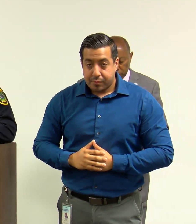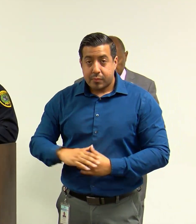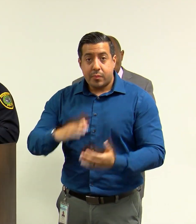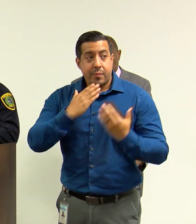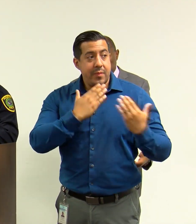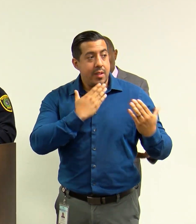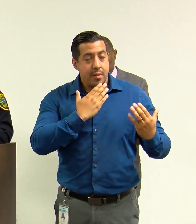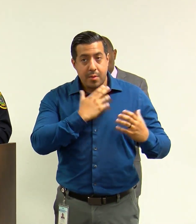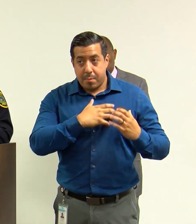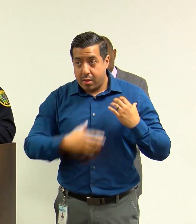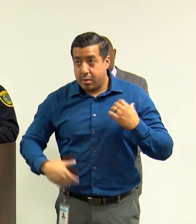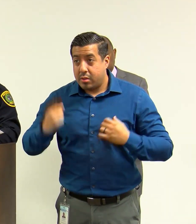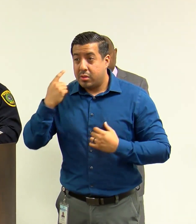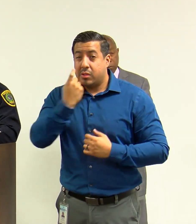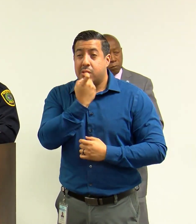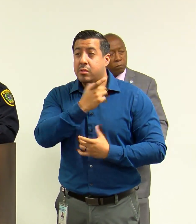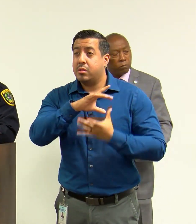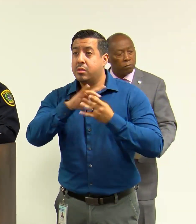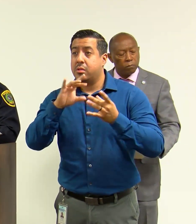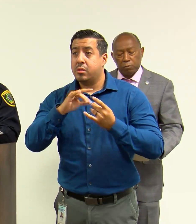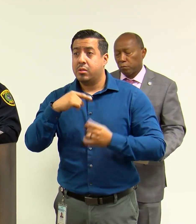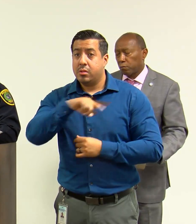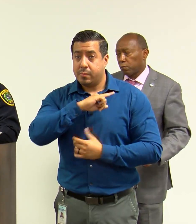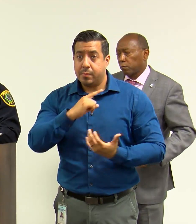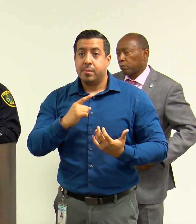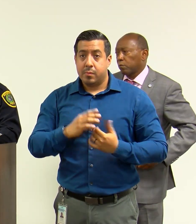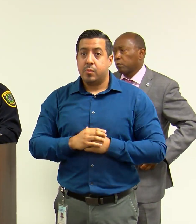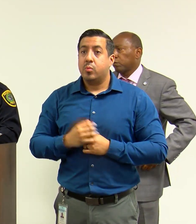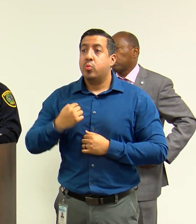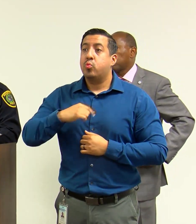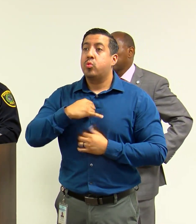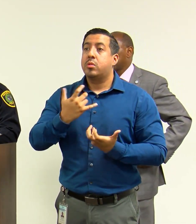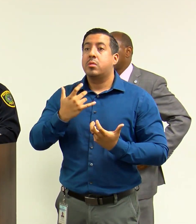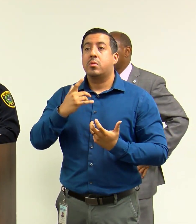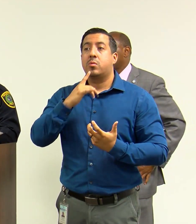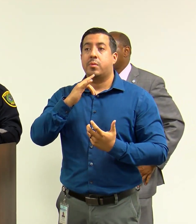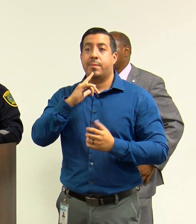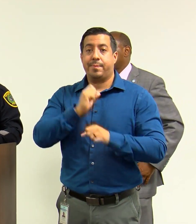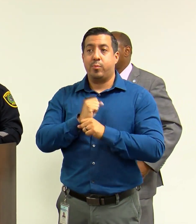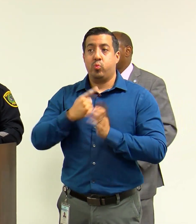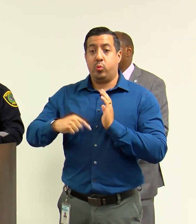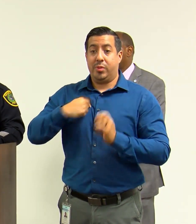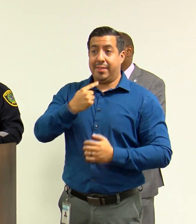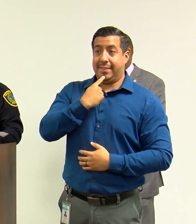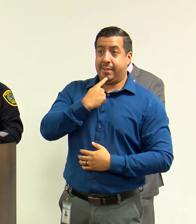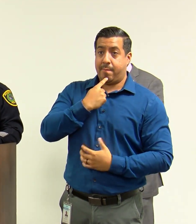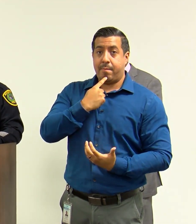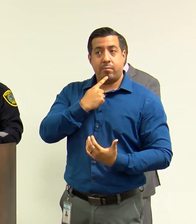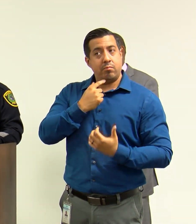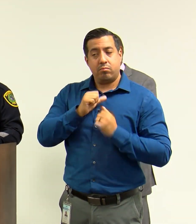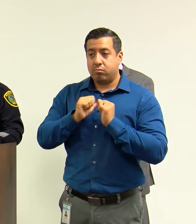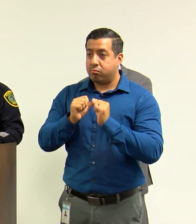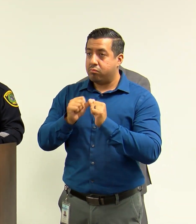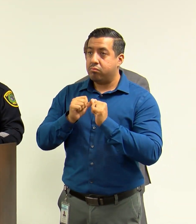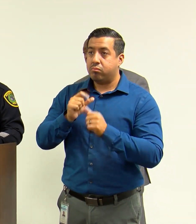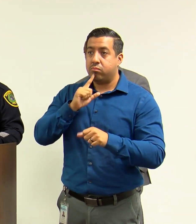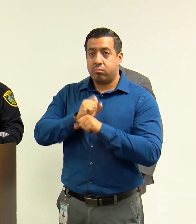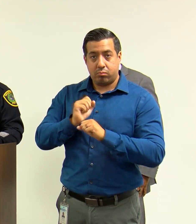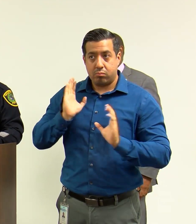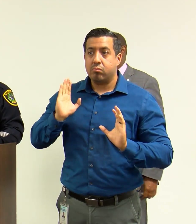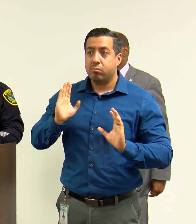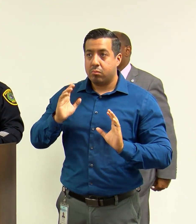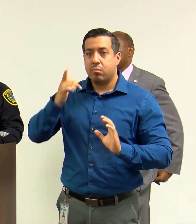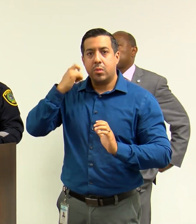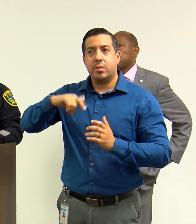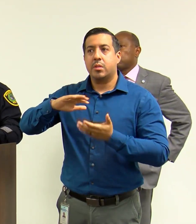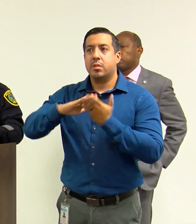Thank you, Mayor. And as the Mayor said, we're keeping our word. We stood before City Council and the citizens of